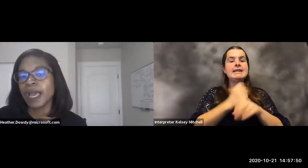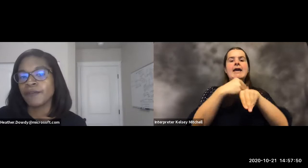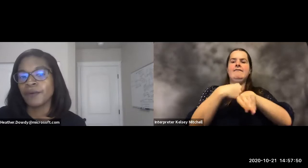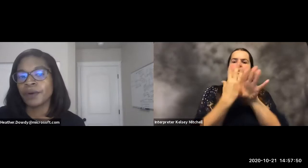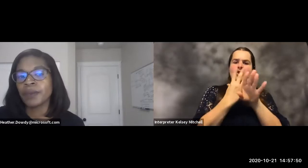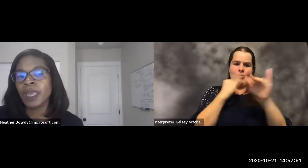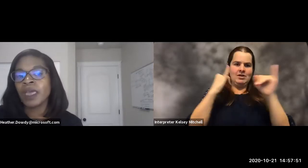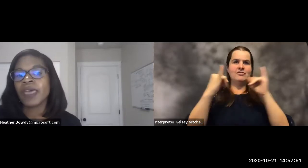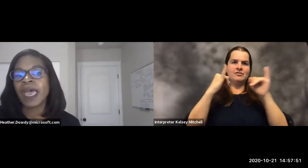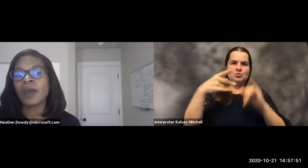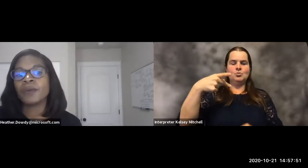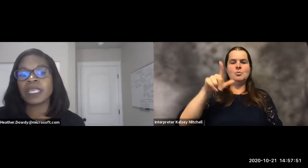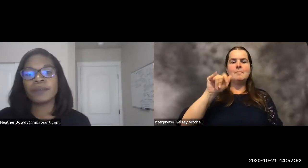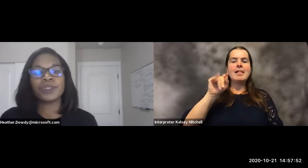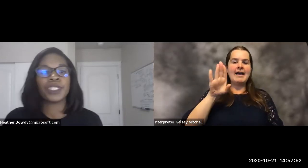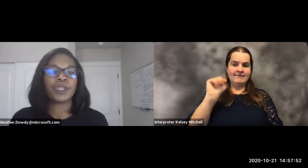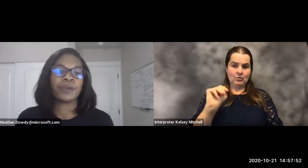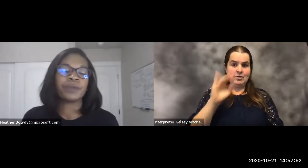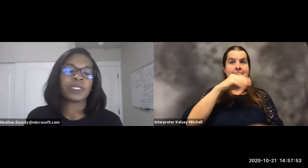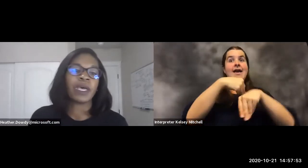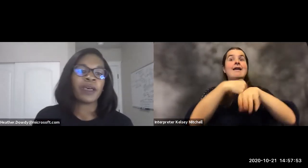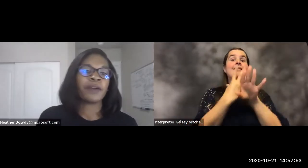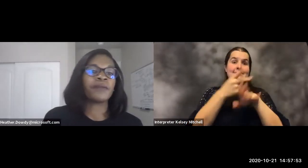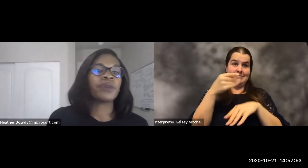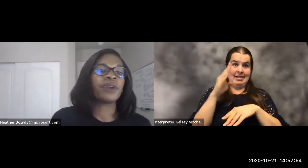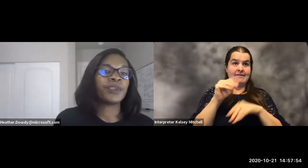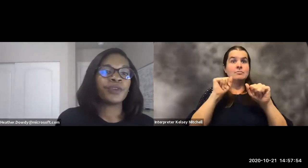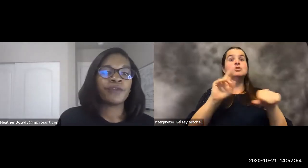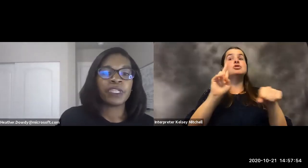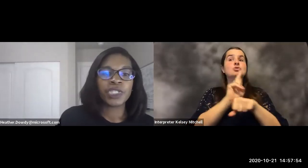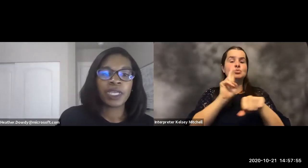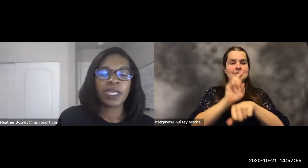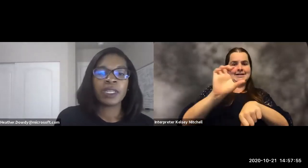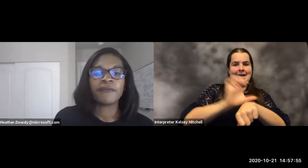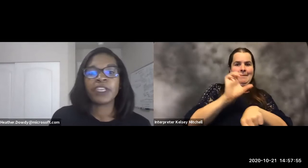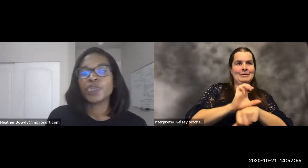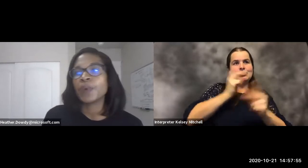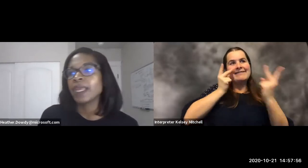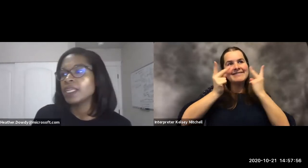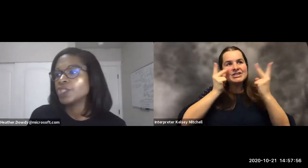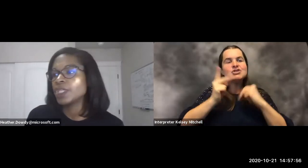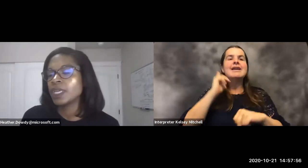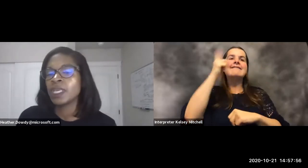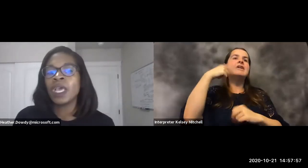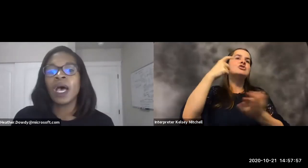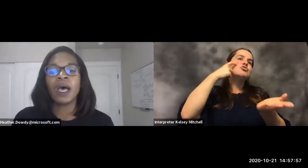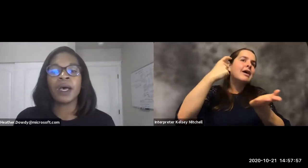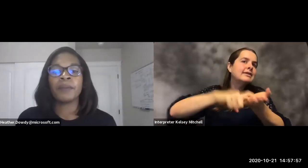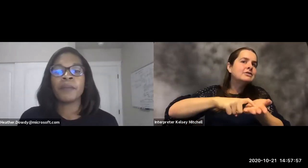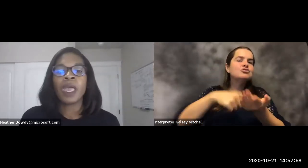interview platform that was able to use computer vision and facial